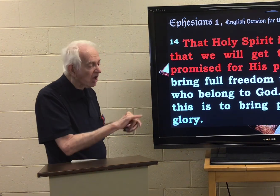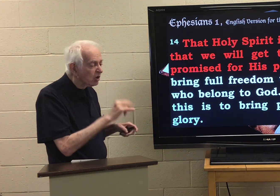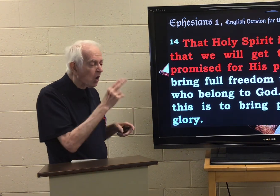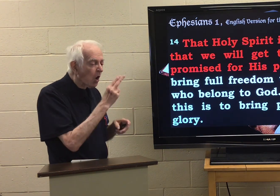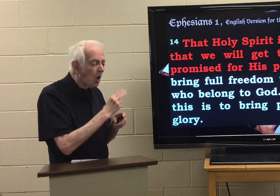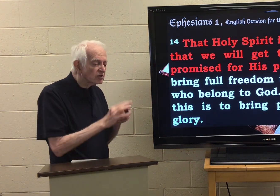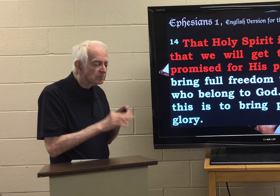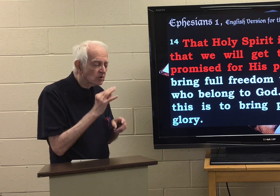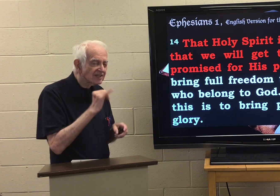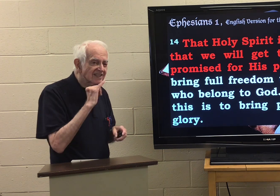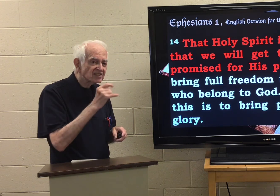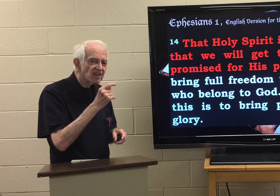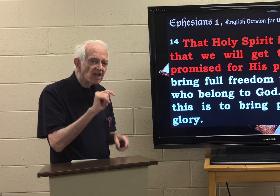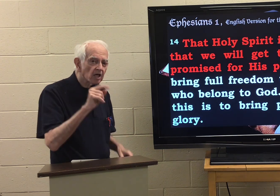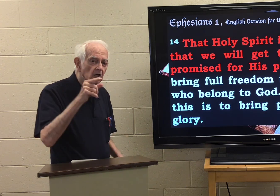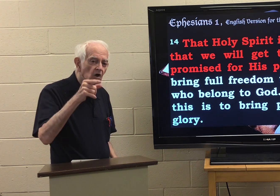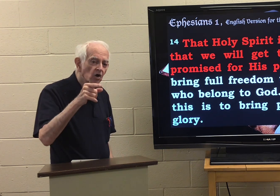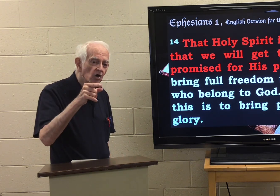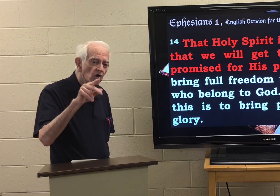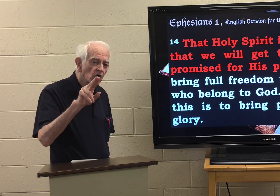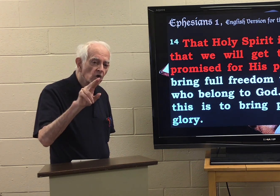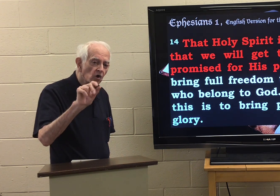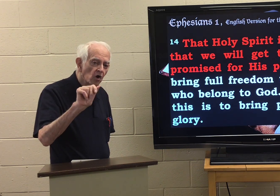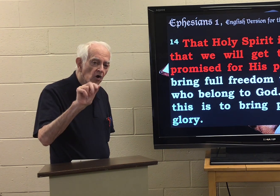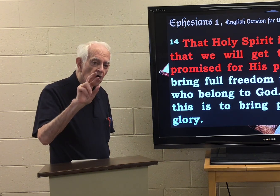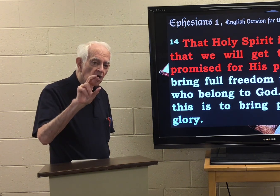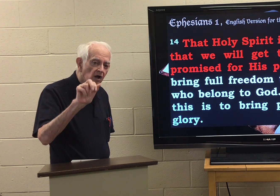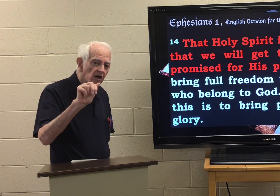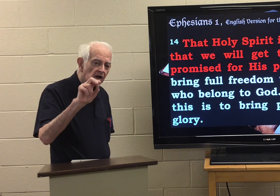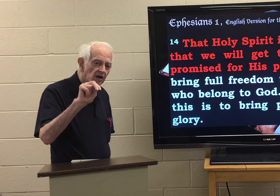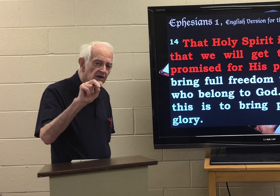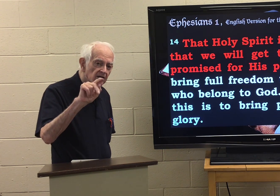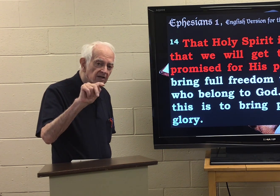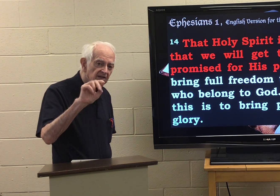That Holy Spirit is the guarantee